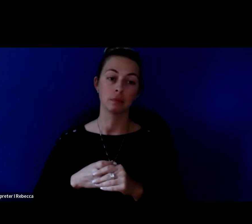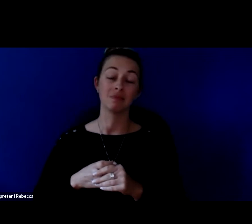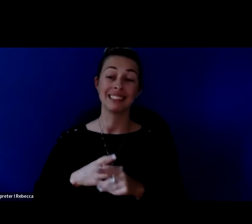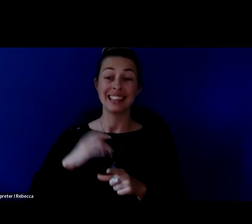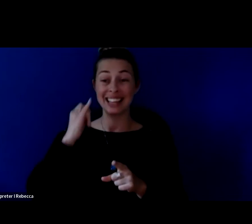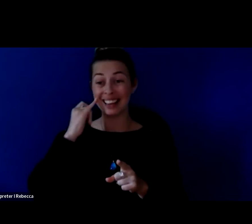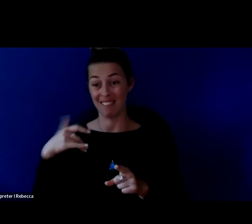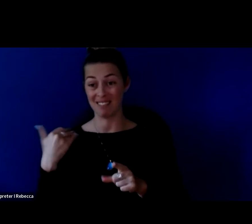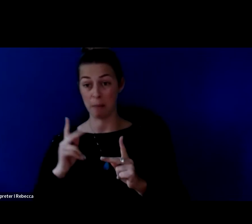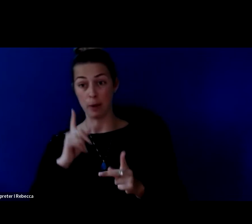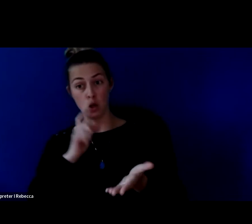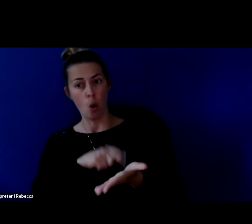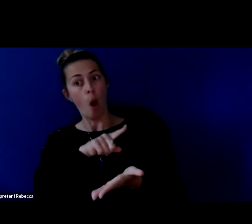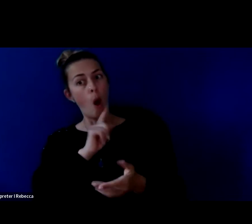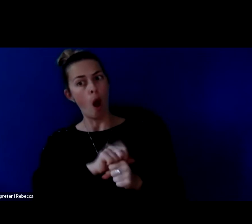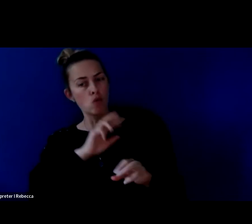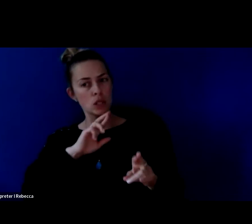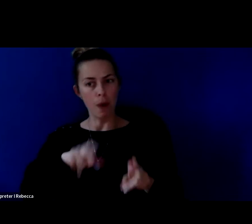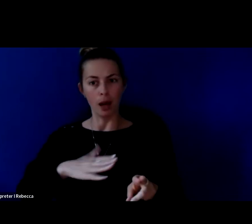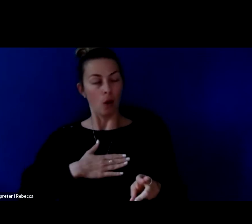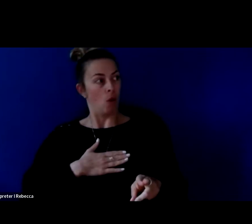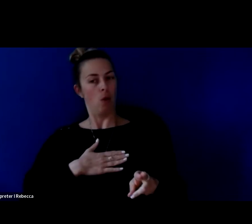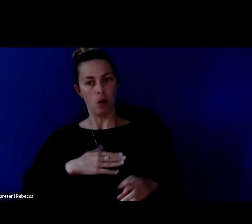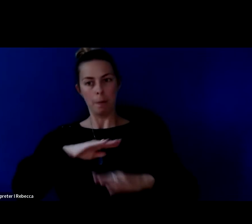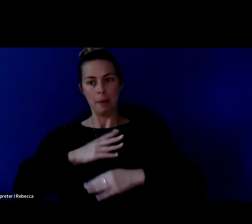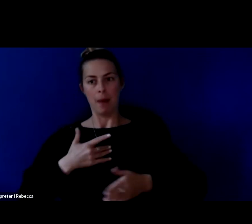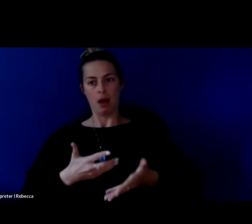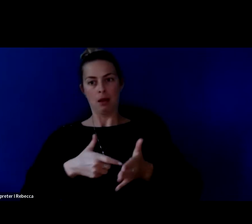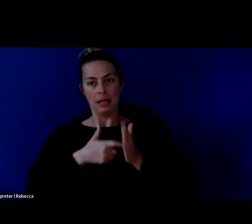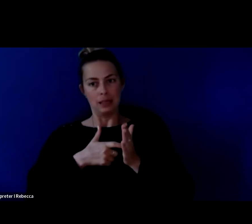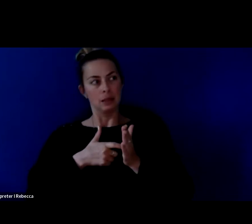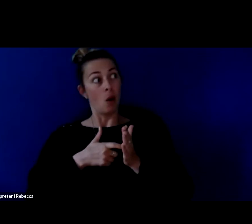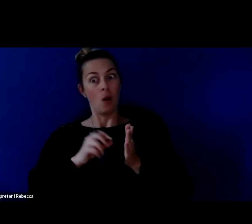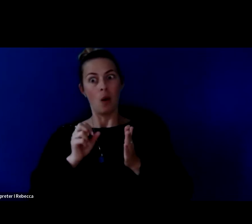might get them involved, and that might get other people involved who share their concerns.